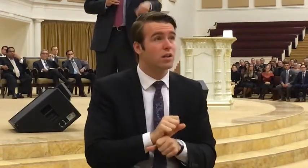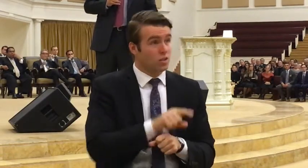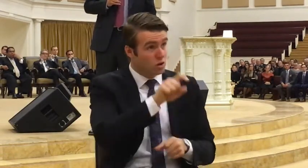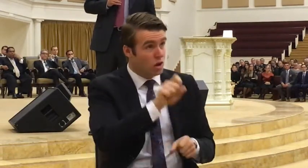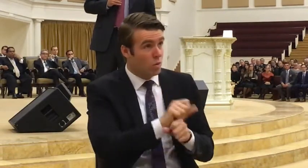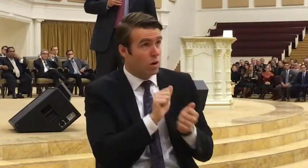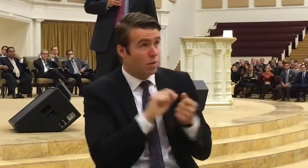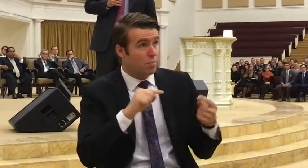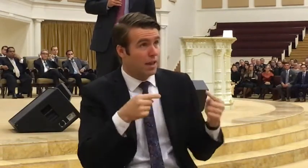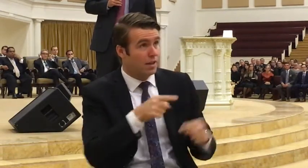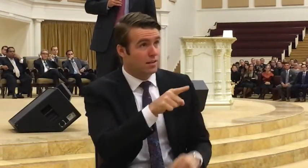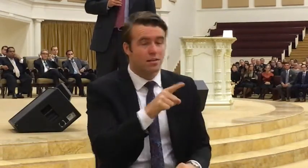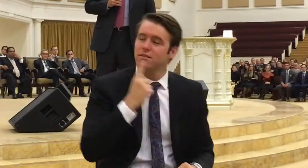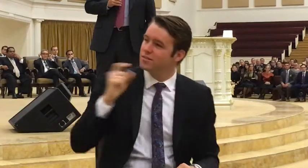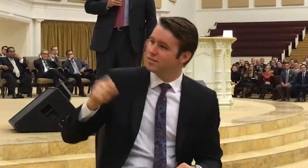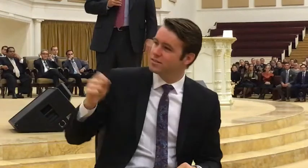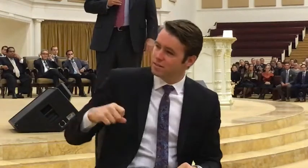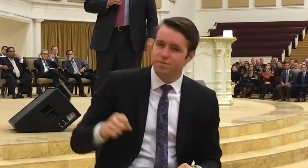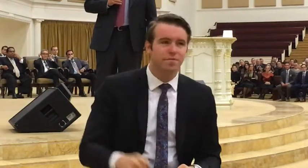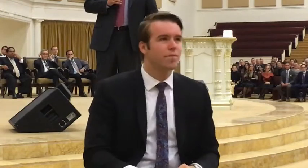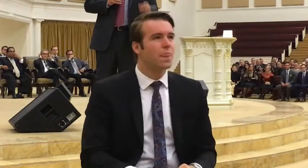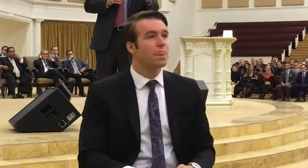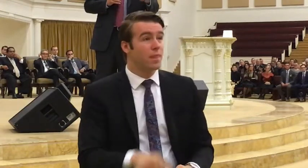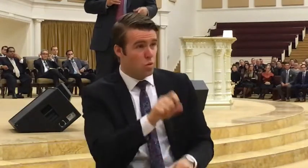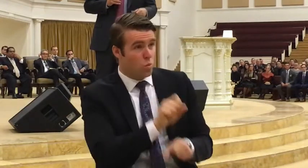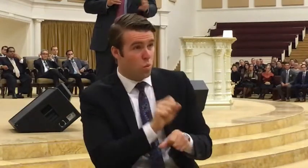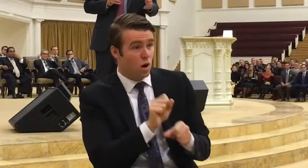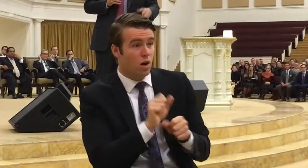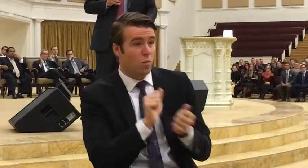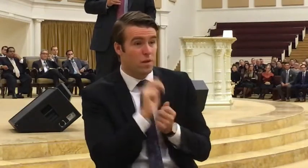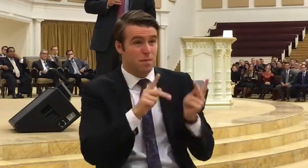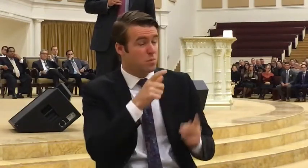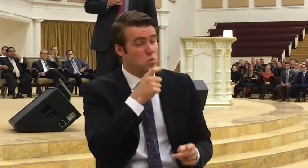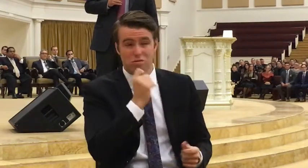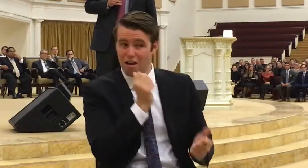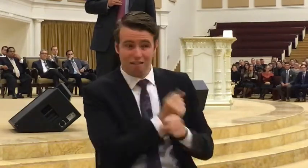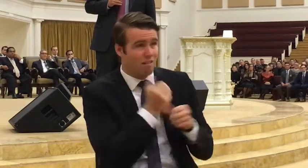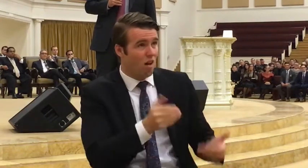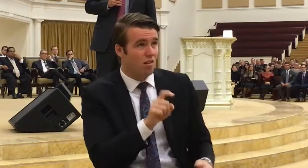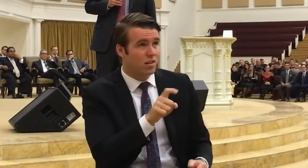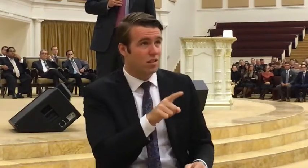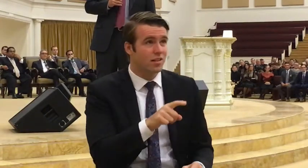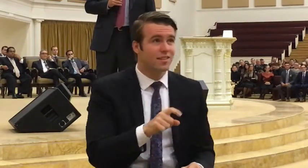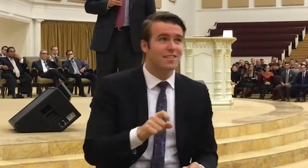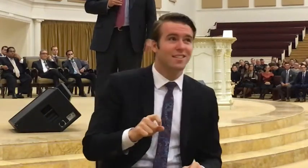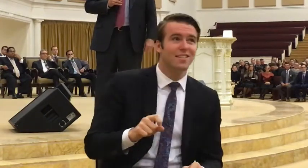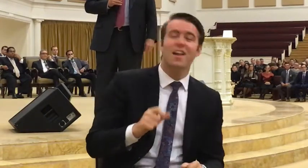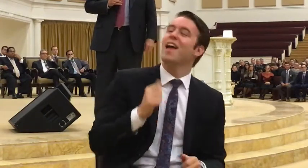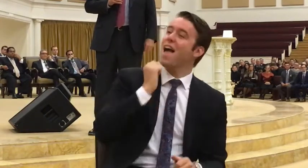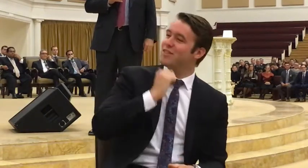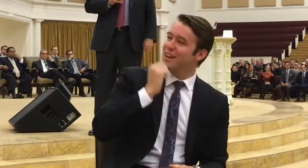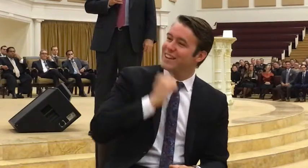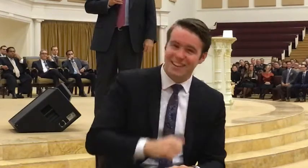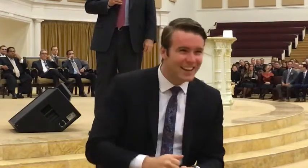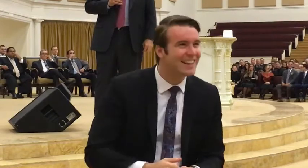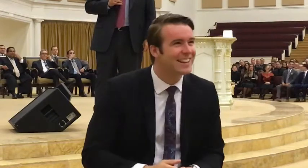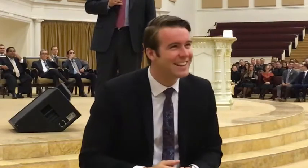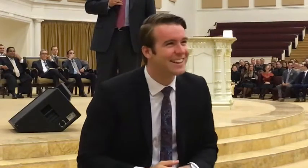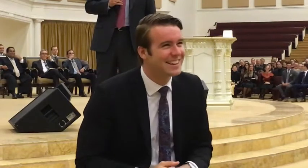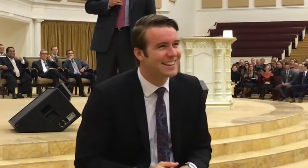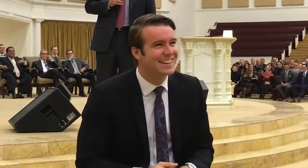work with pain, anybody? Yes, sir. Did you ever work with people that you didn't get along with so well? Just about every day. Just about every